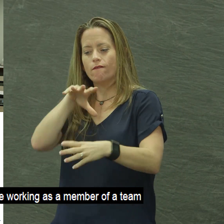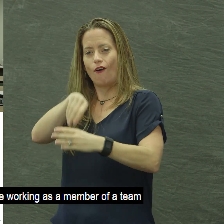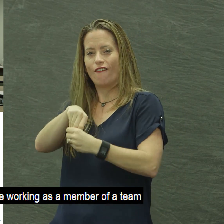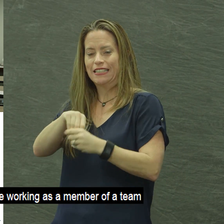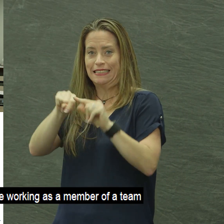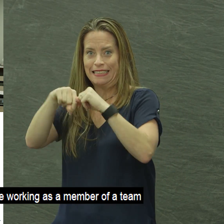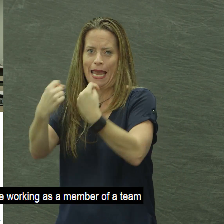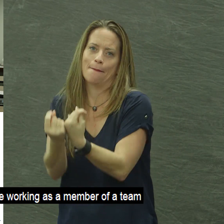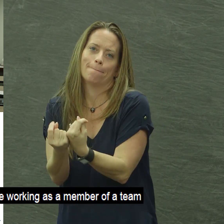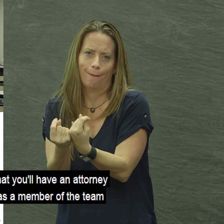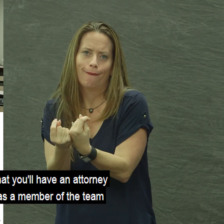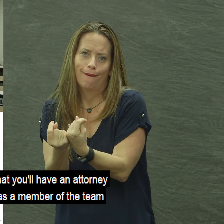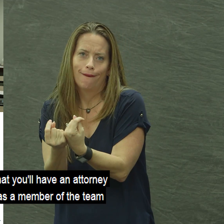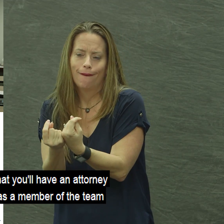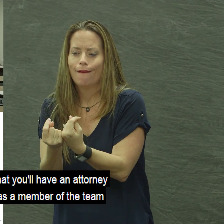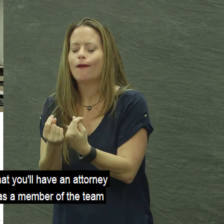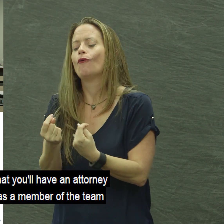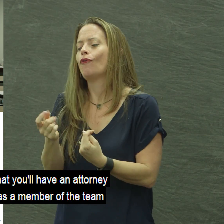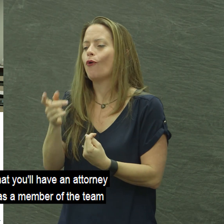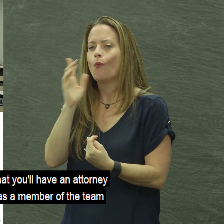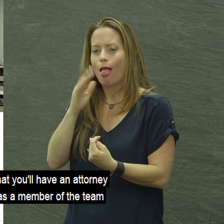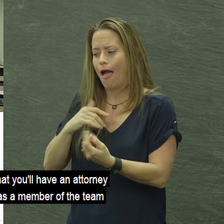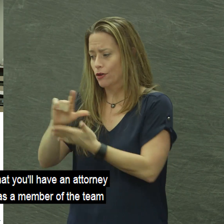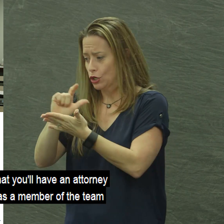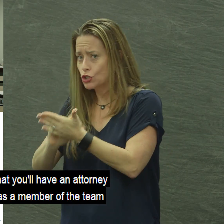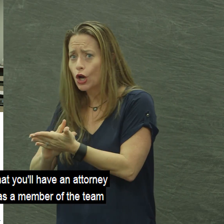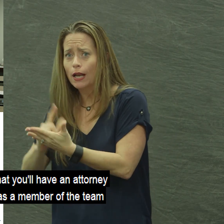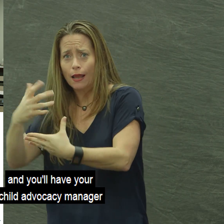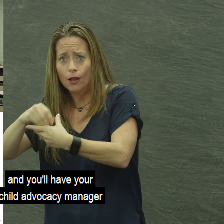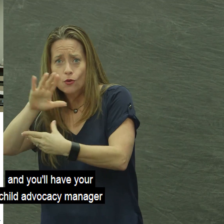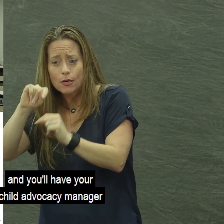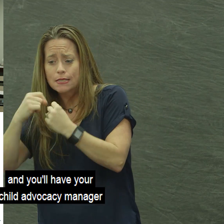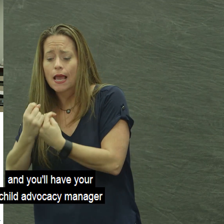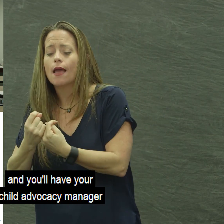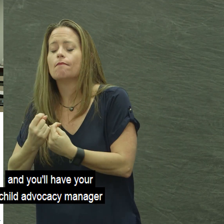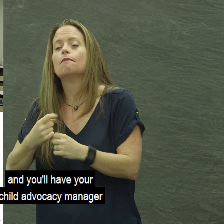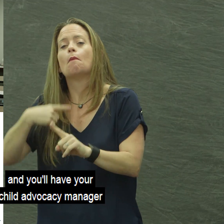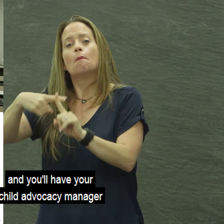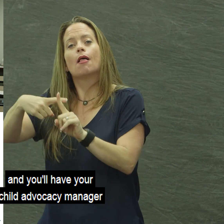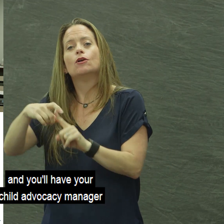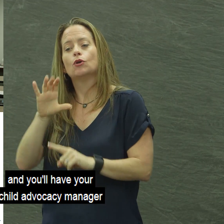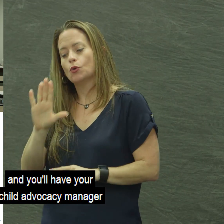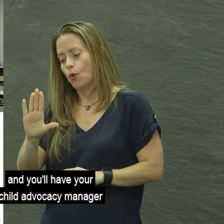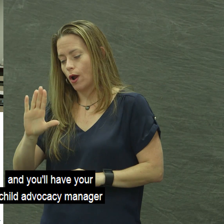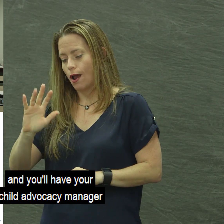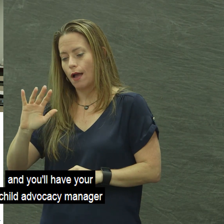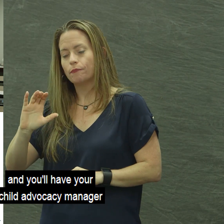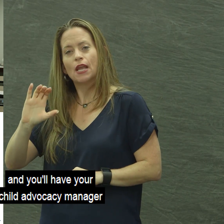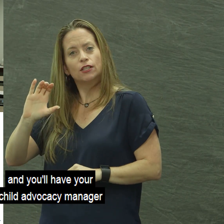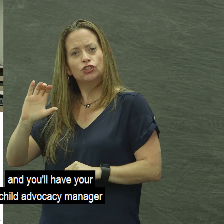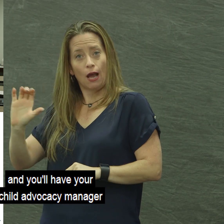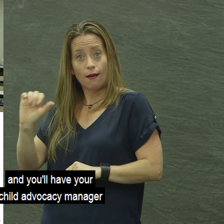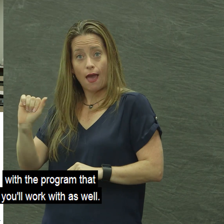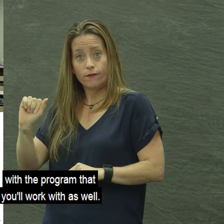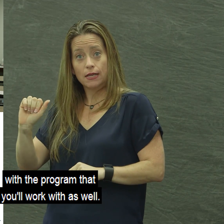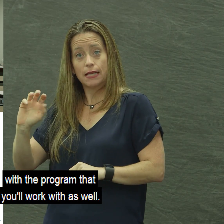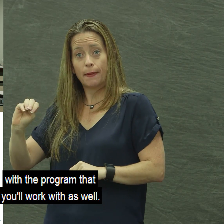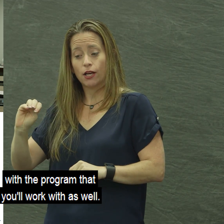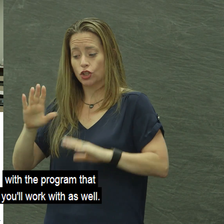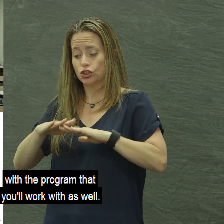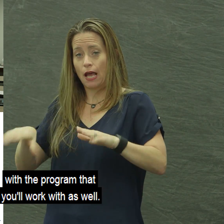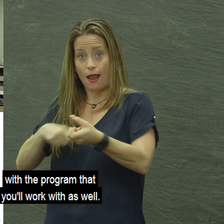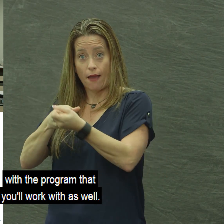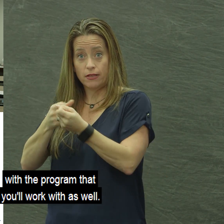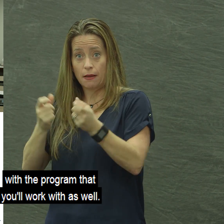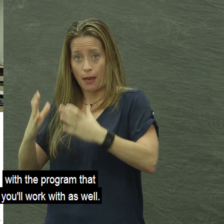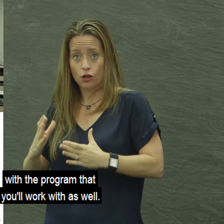team, that you'll have an attorney as a member of the team, and you'll have your child advocacy manager with the